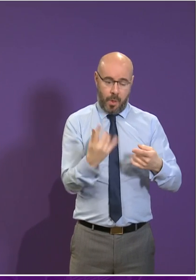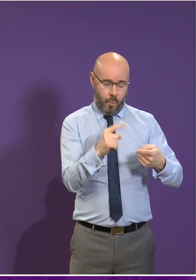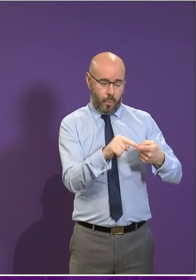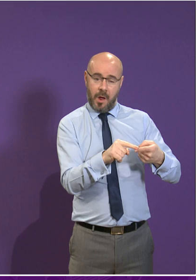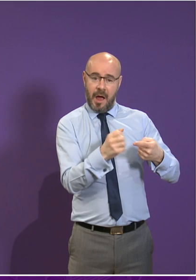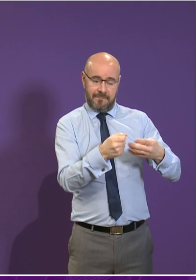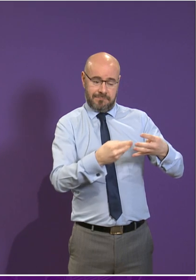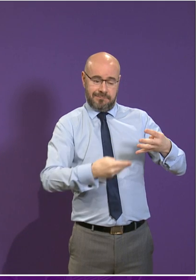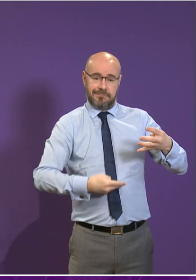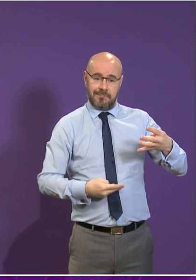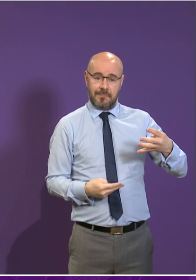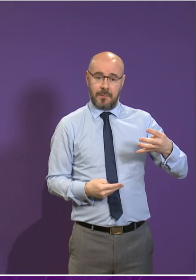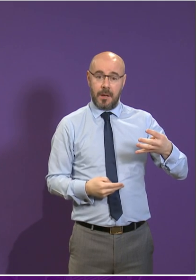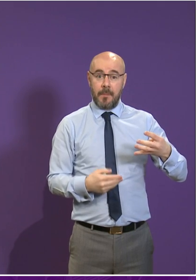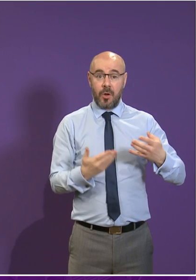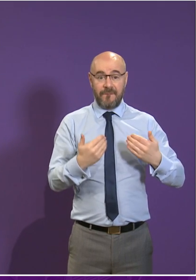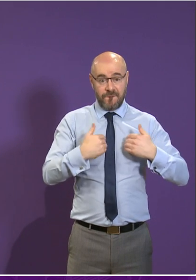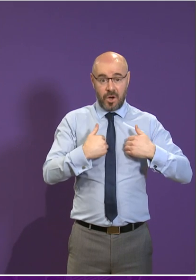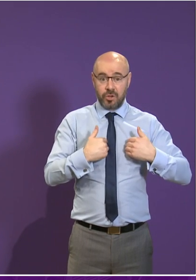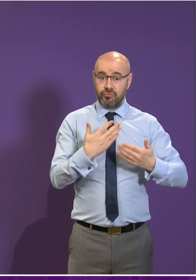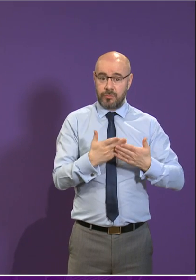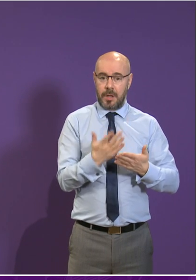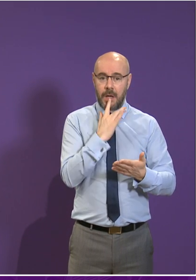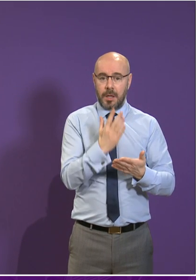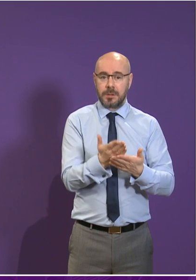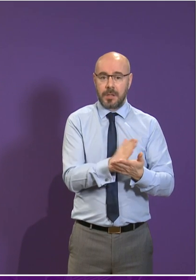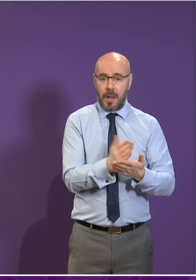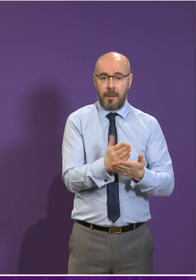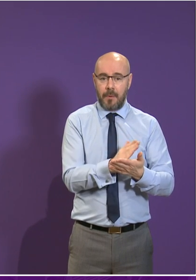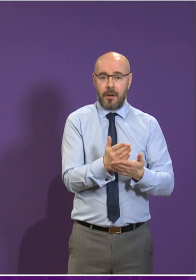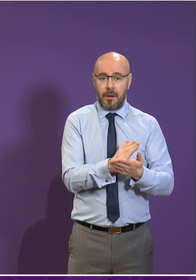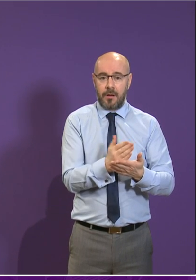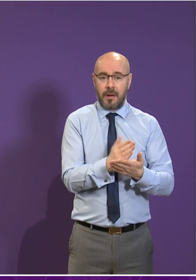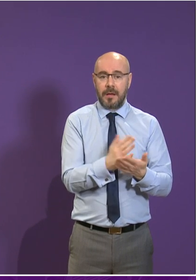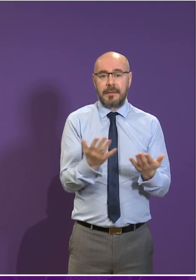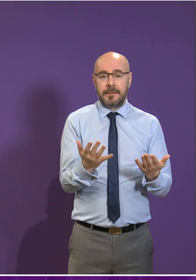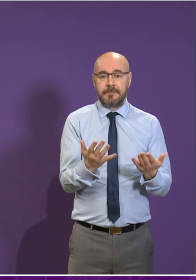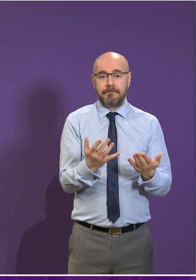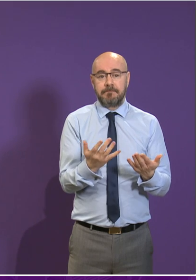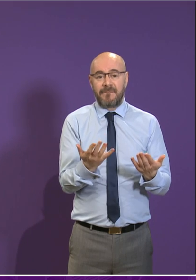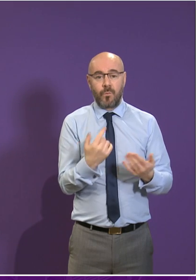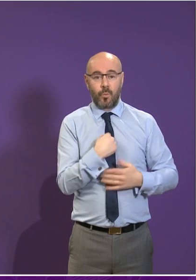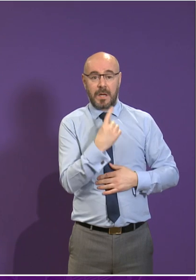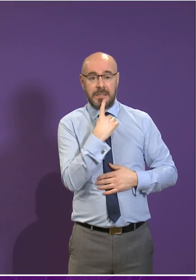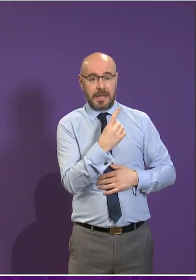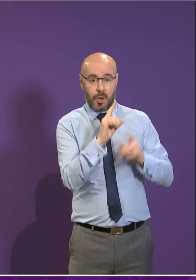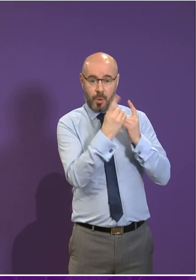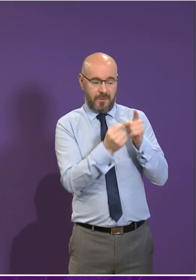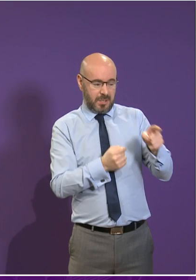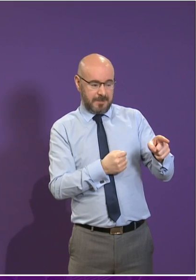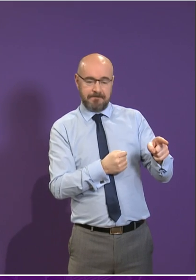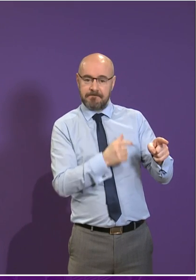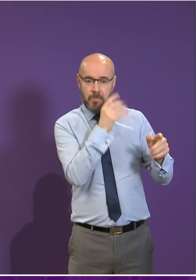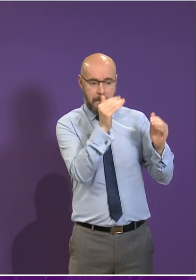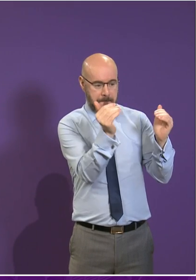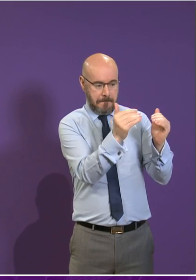and this is a real dilemma for us sometimes, if we were to say, right, Institution X isn't very good at meeting